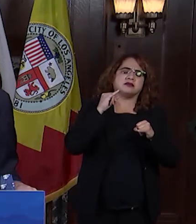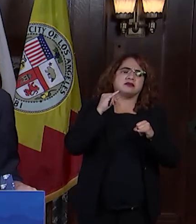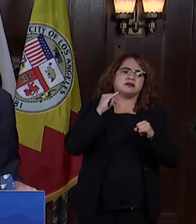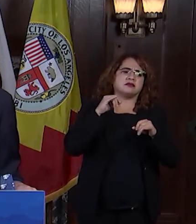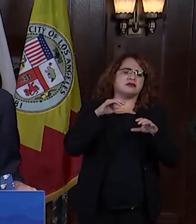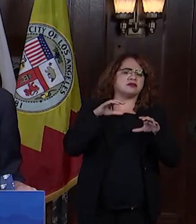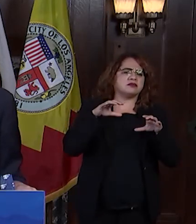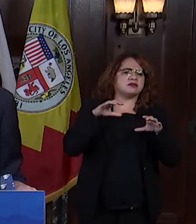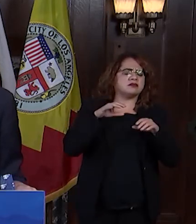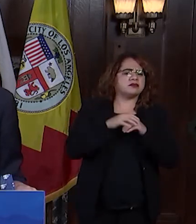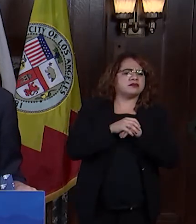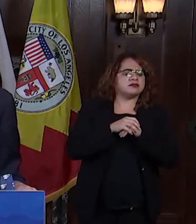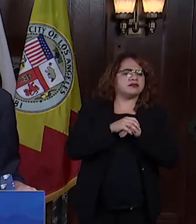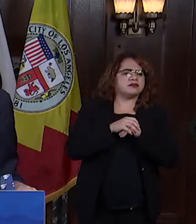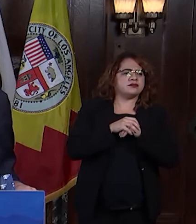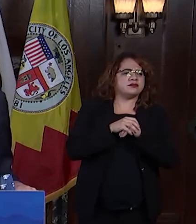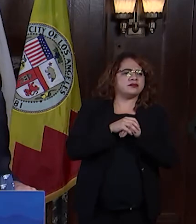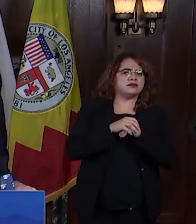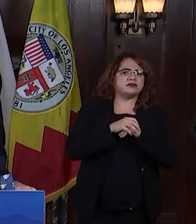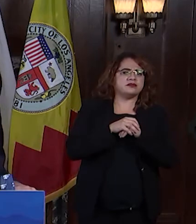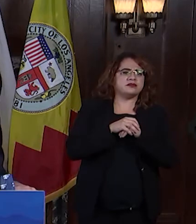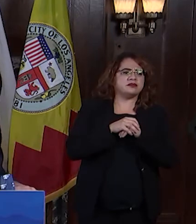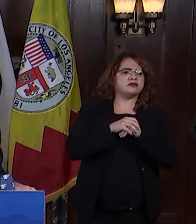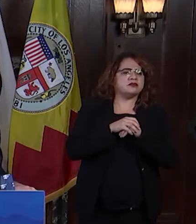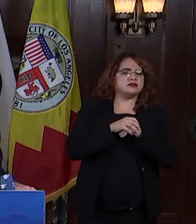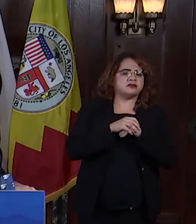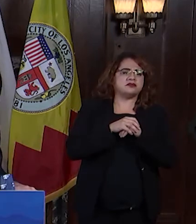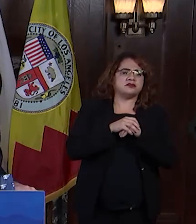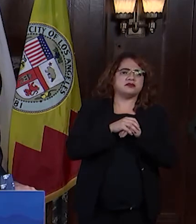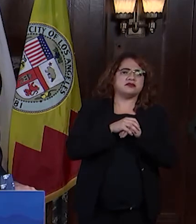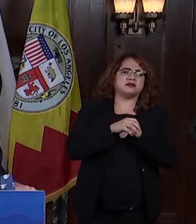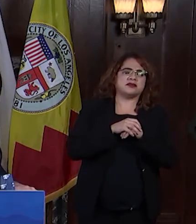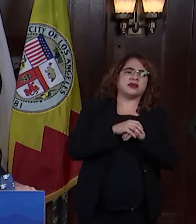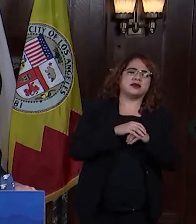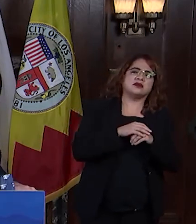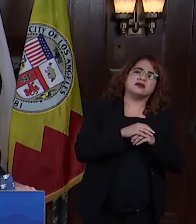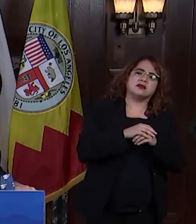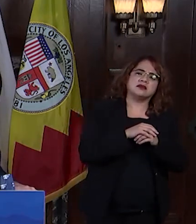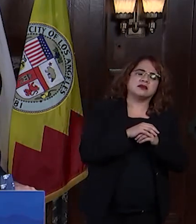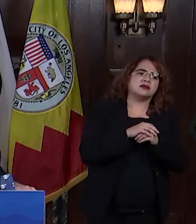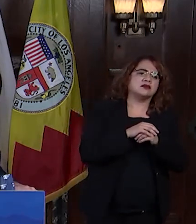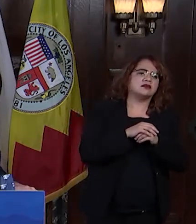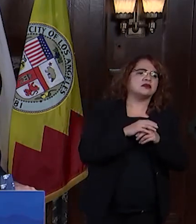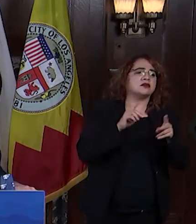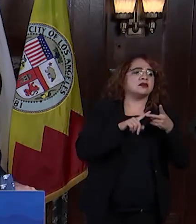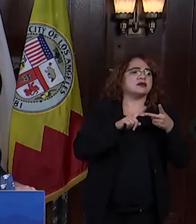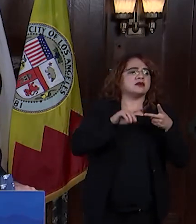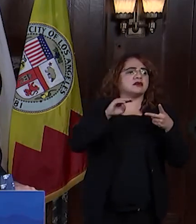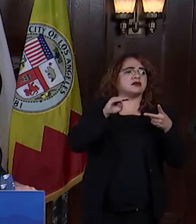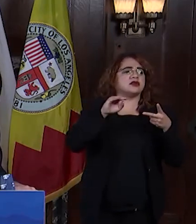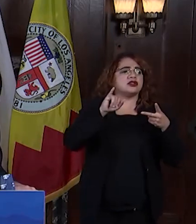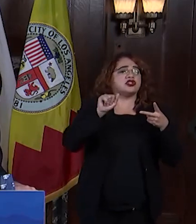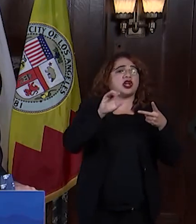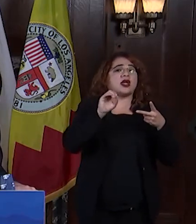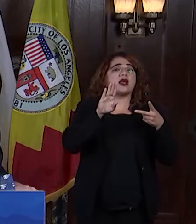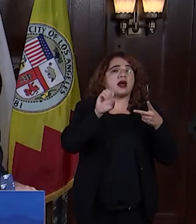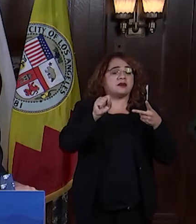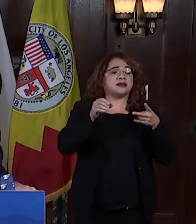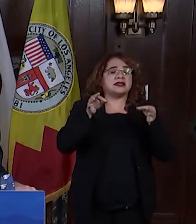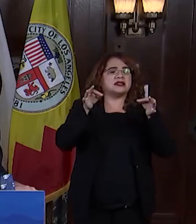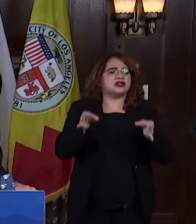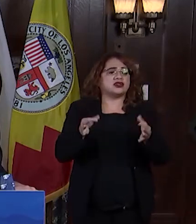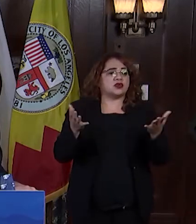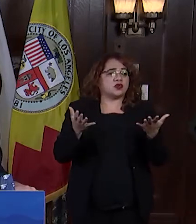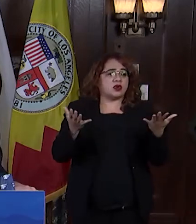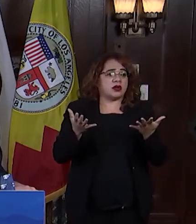Angeles. My second question is regarding Rick Jacobs, whether it was his decision to go on leave or